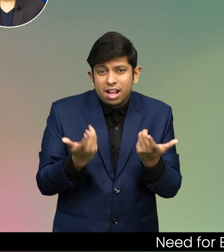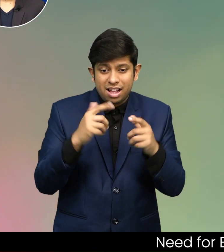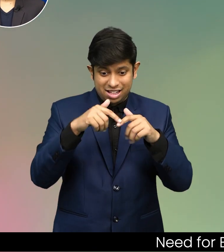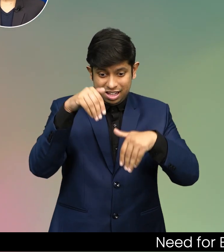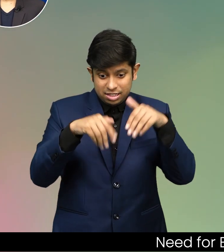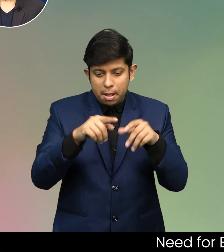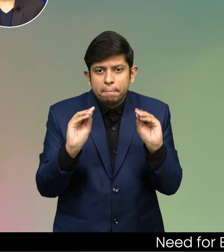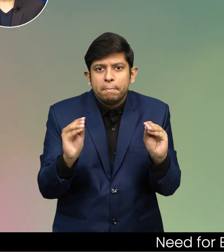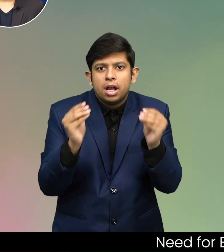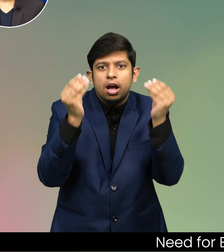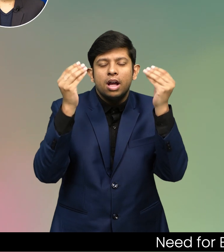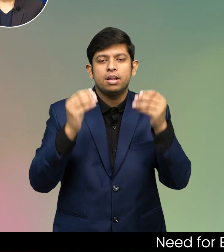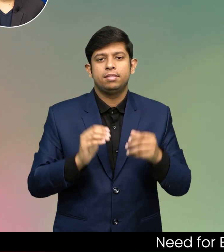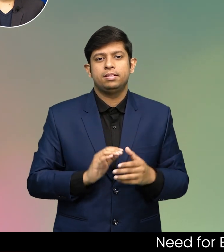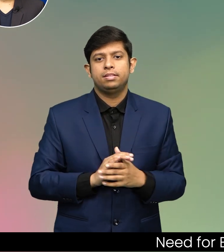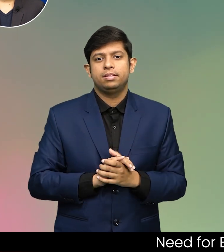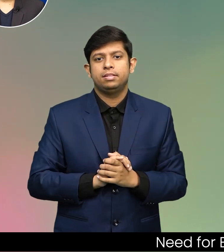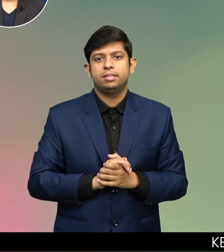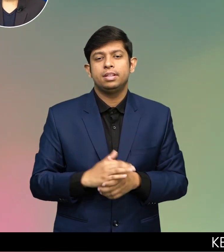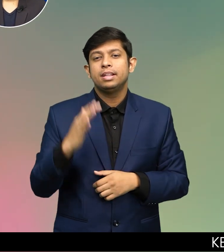Need for electoral reforms.